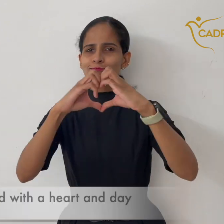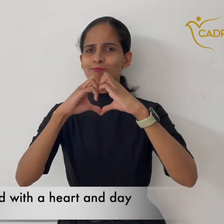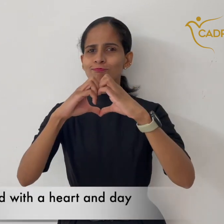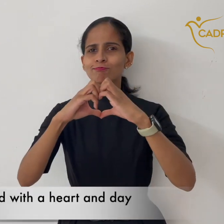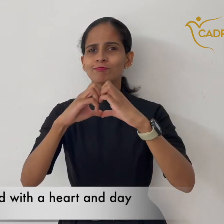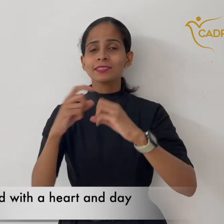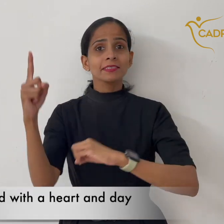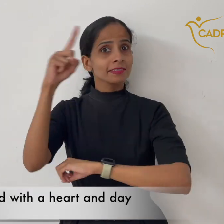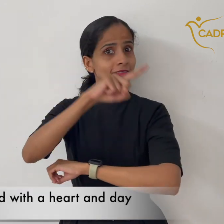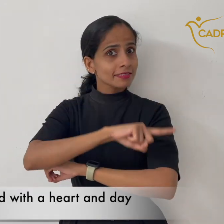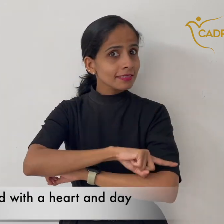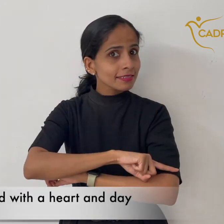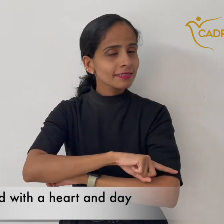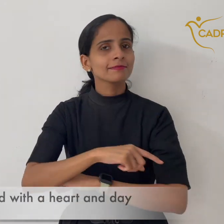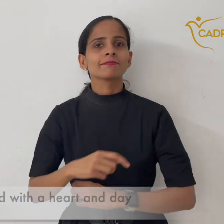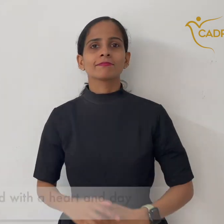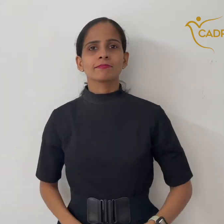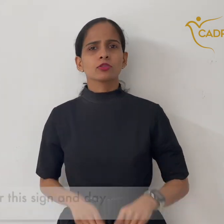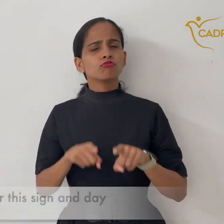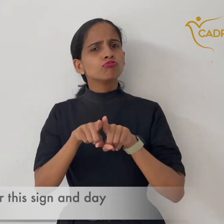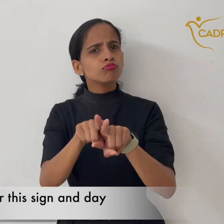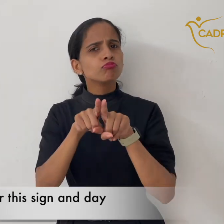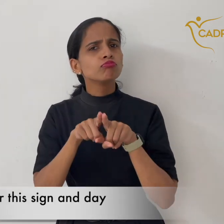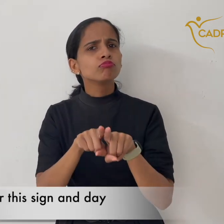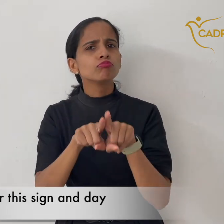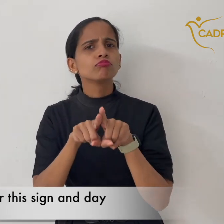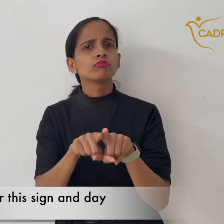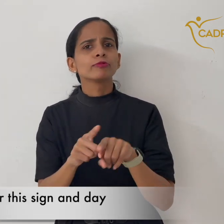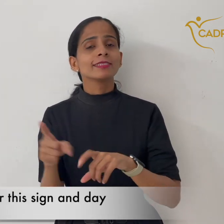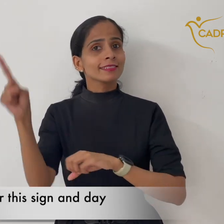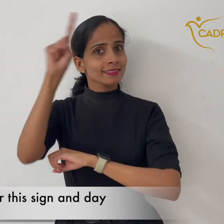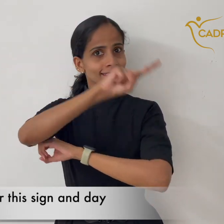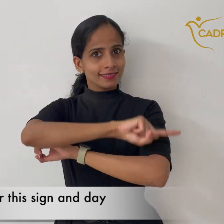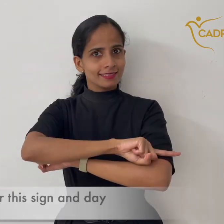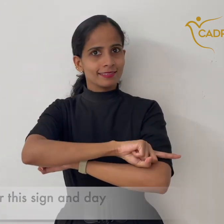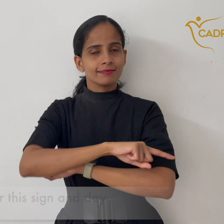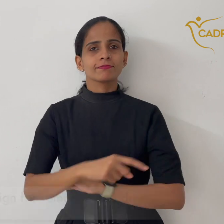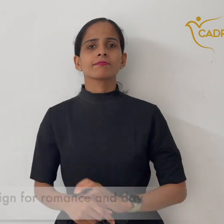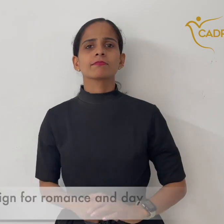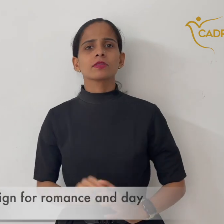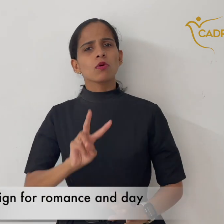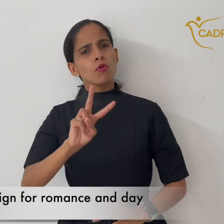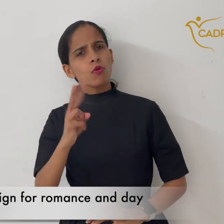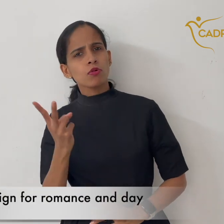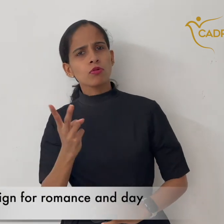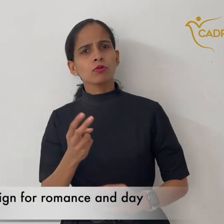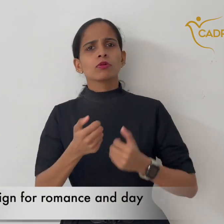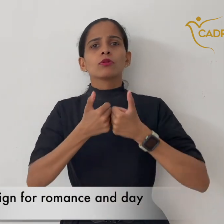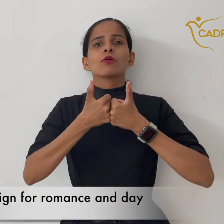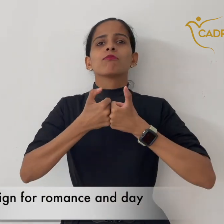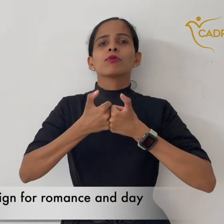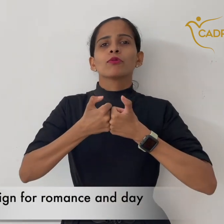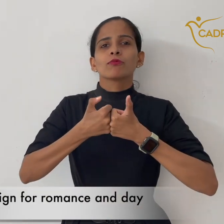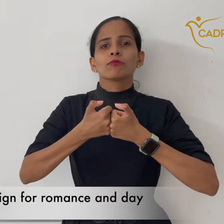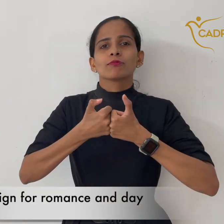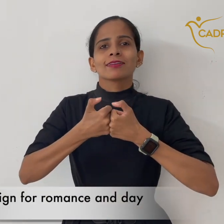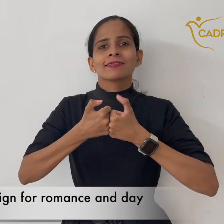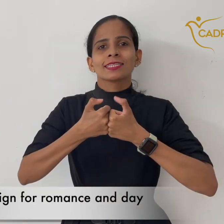Signed with a heart and day, or this sign and day, or this sign for